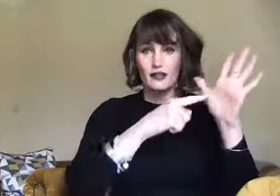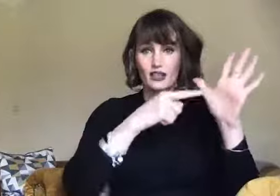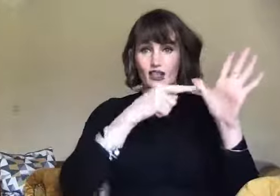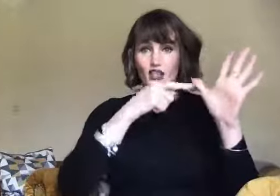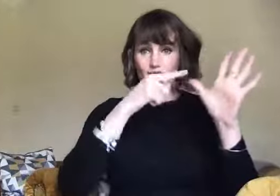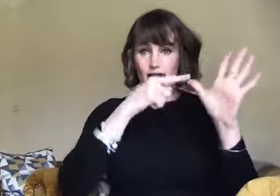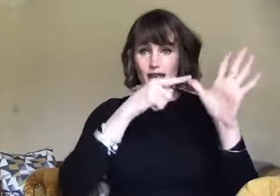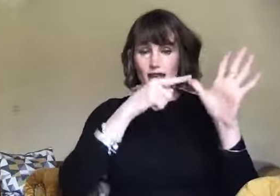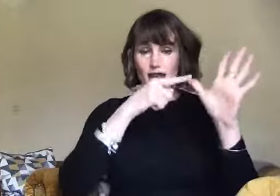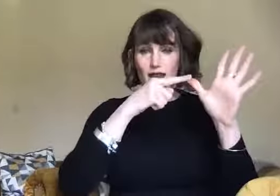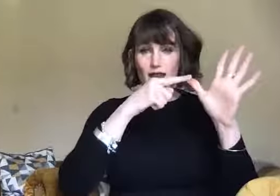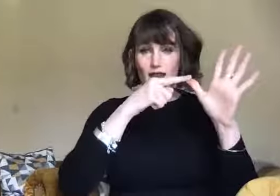J,